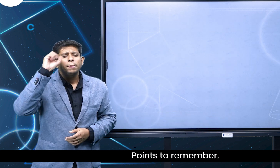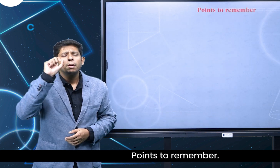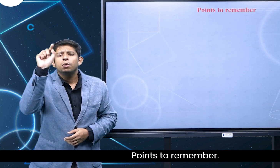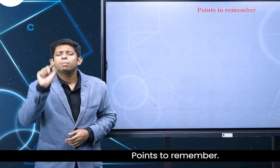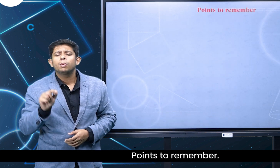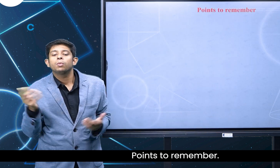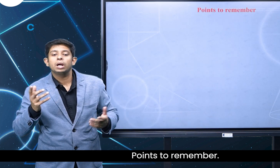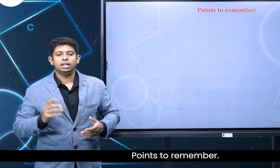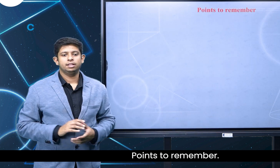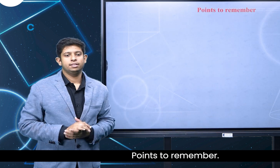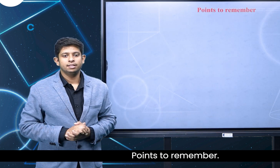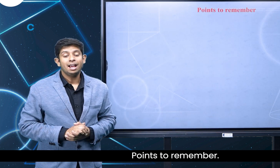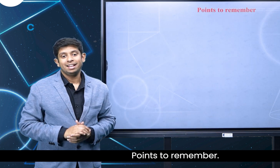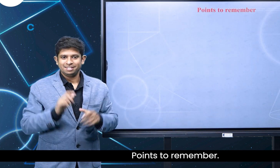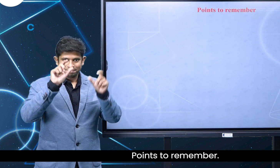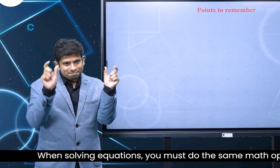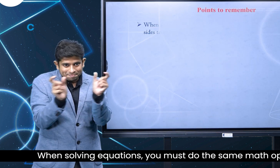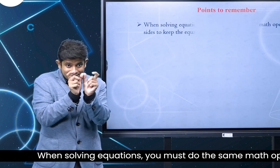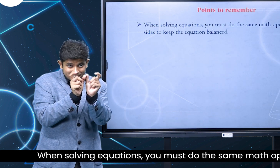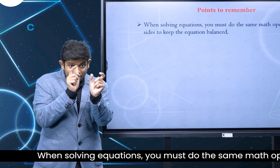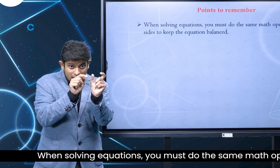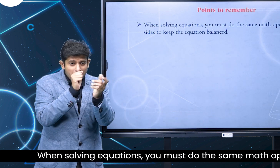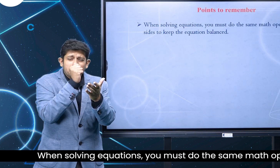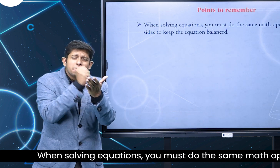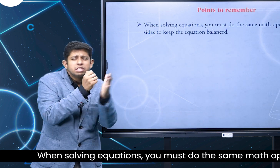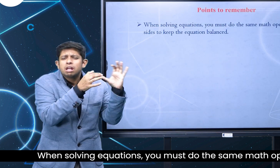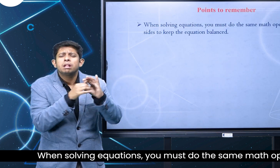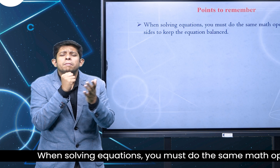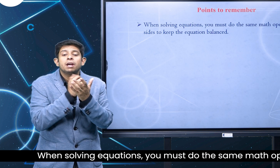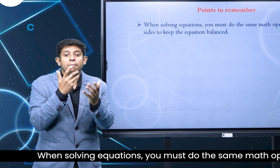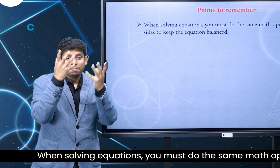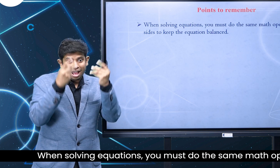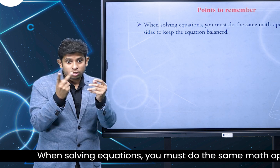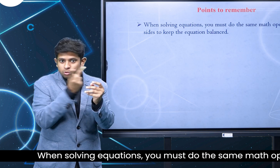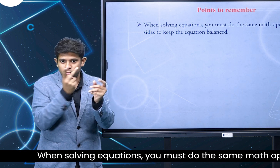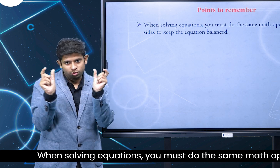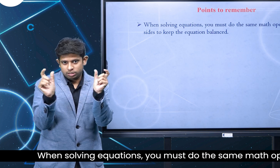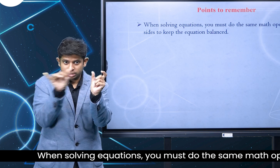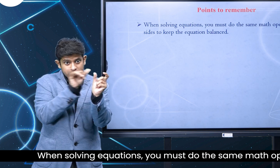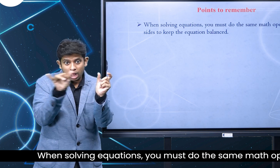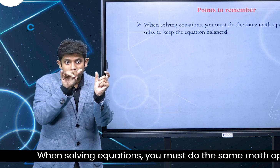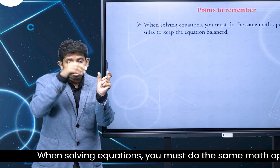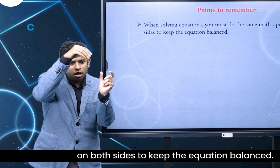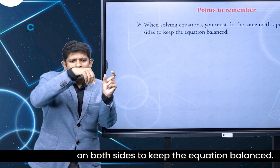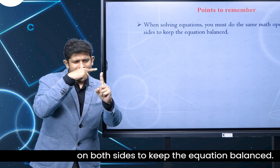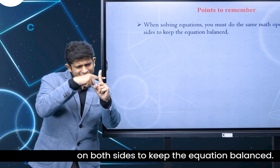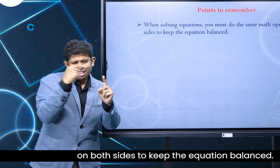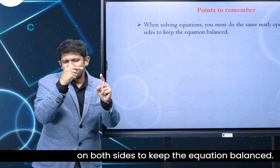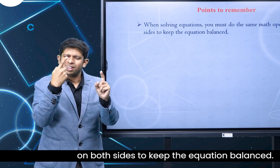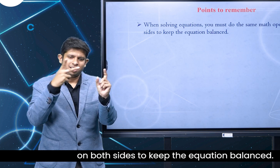Points to remember. When solving equations, you must do the same math operation on both sides to